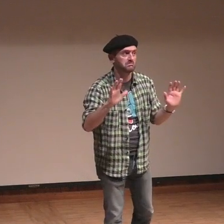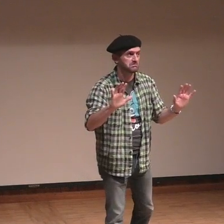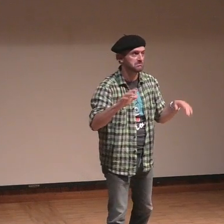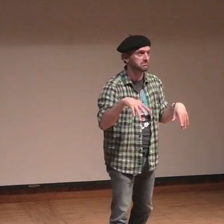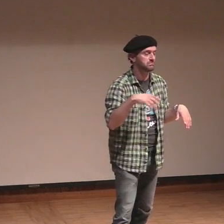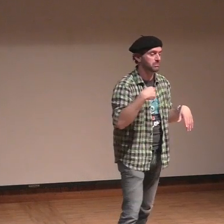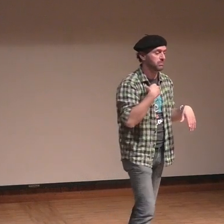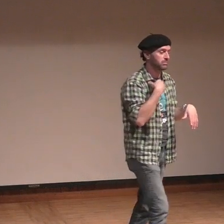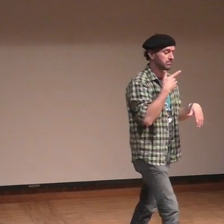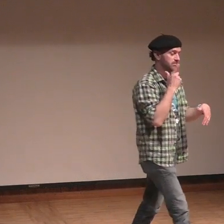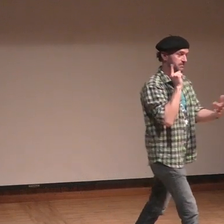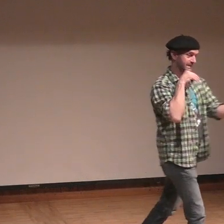oral.